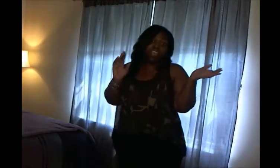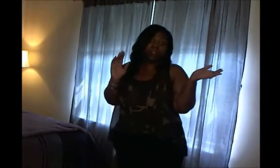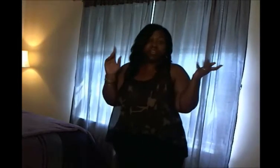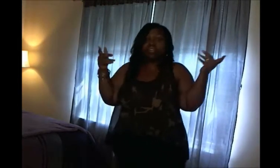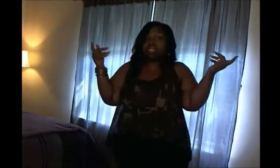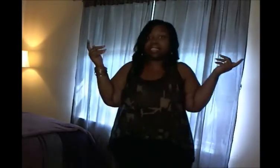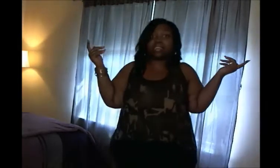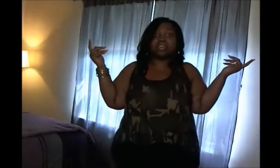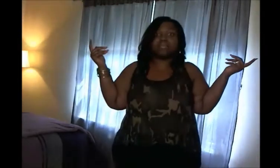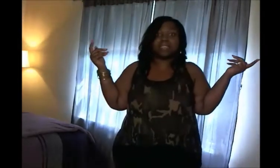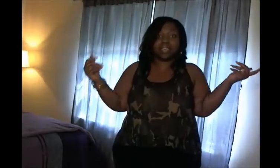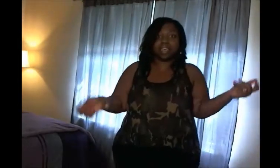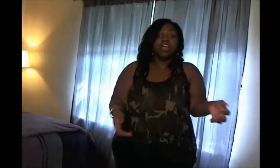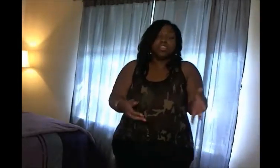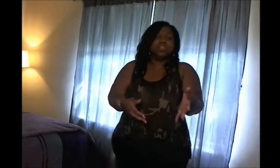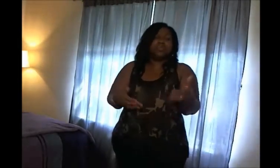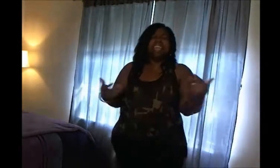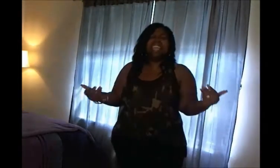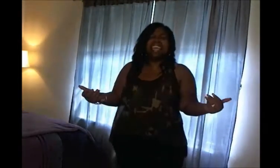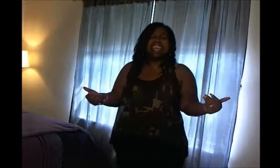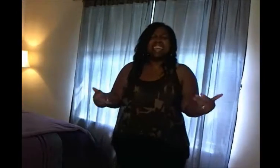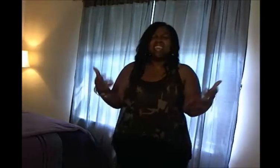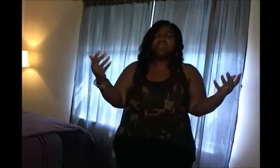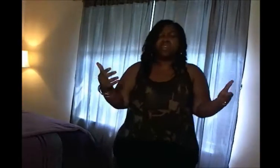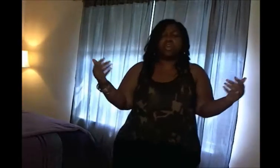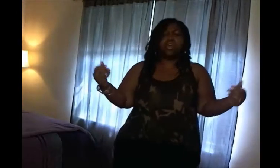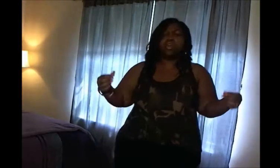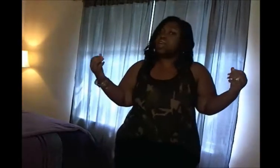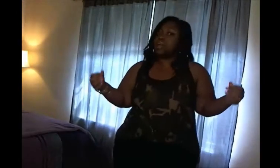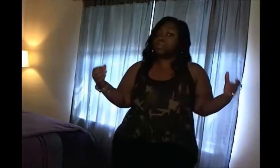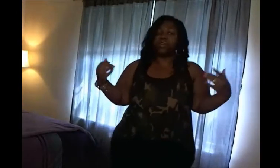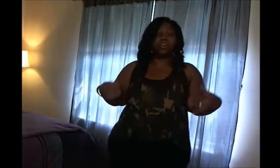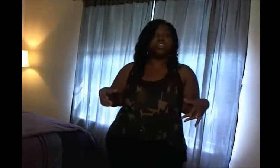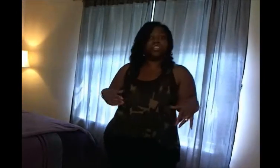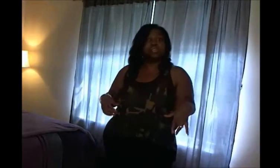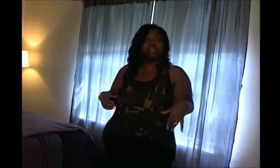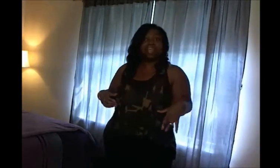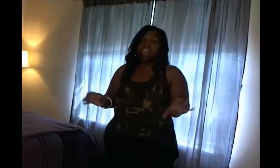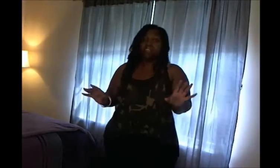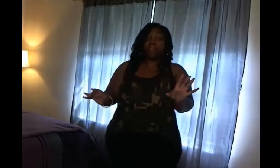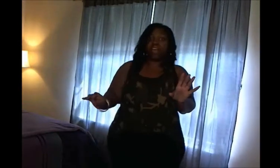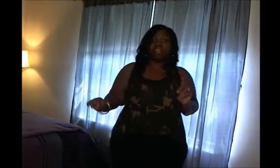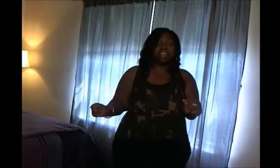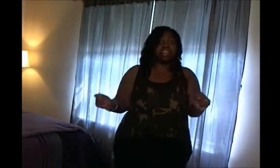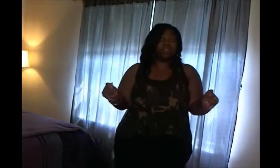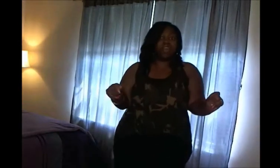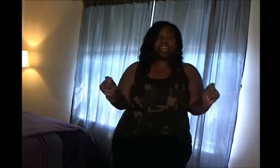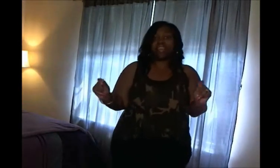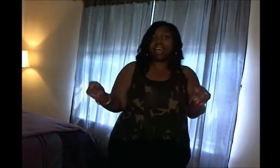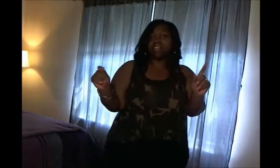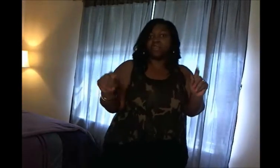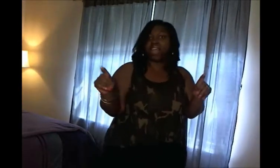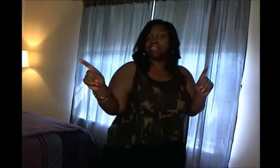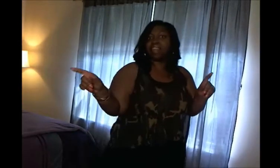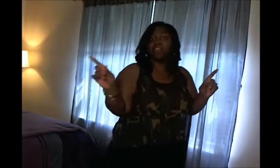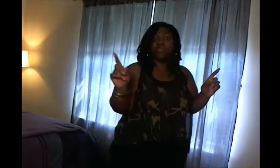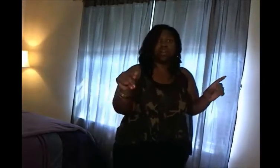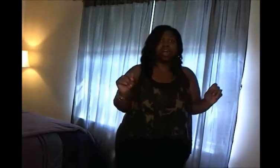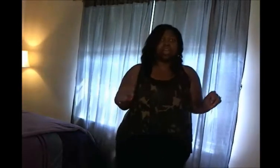never seems to be living up to your dreams. And finally you're finding out the facts of life are all